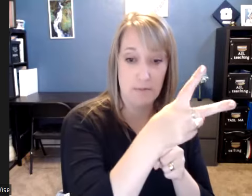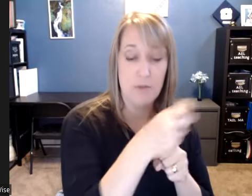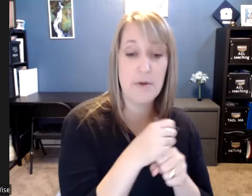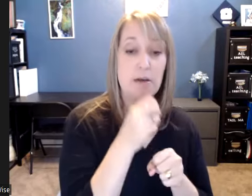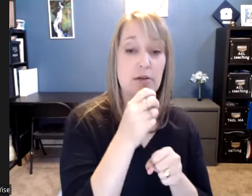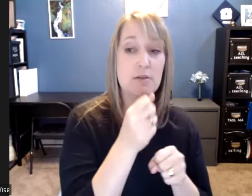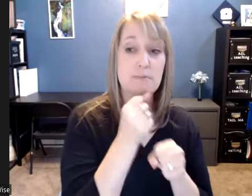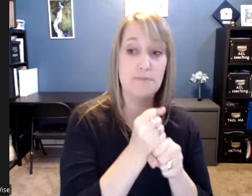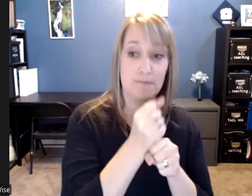3 years,